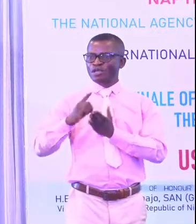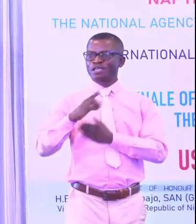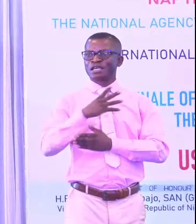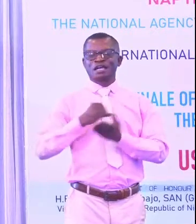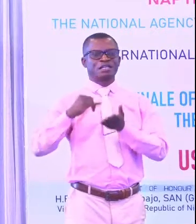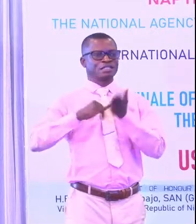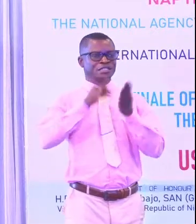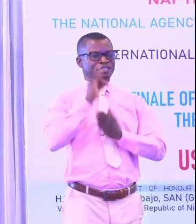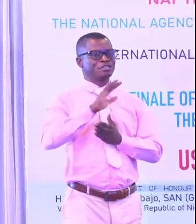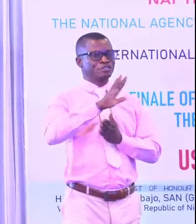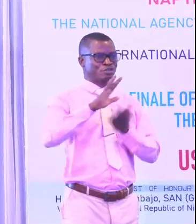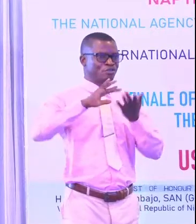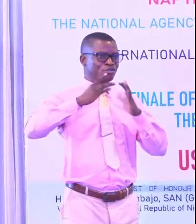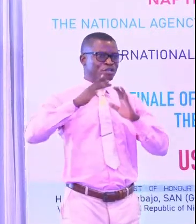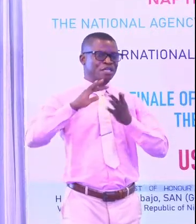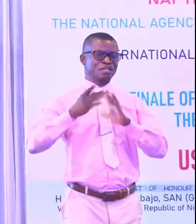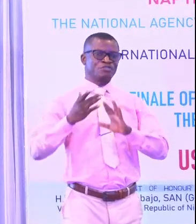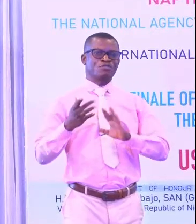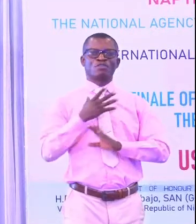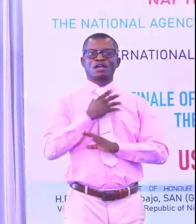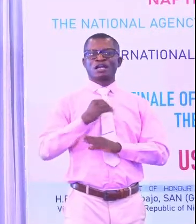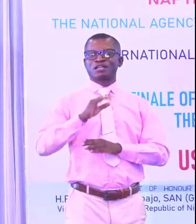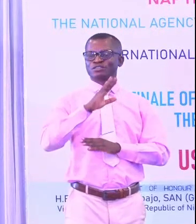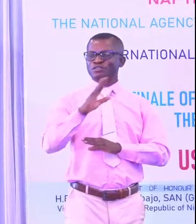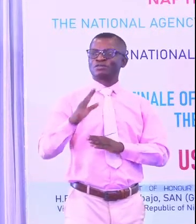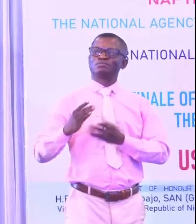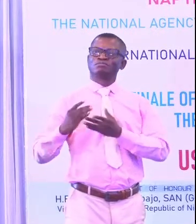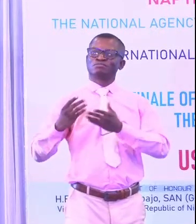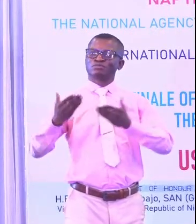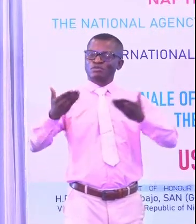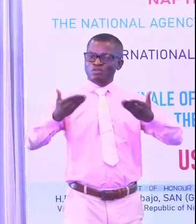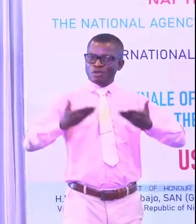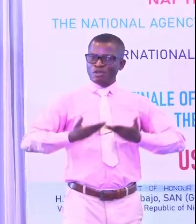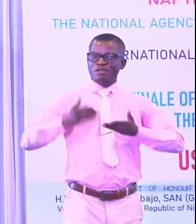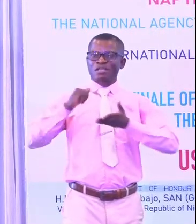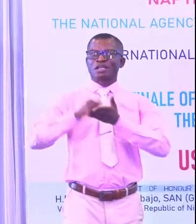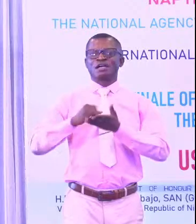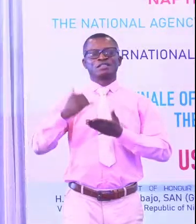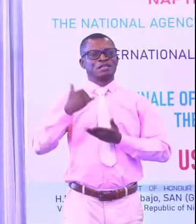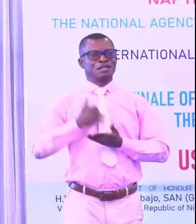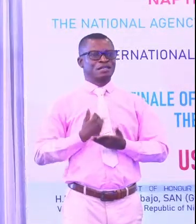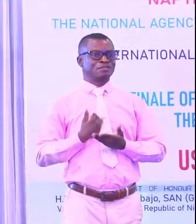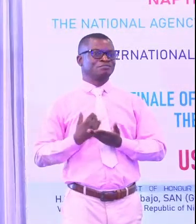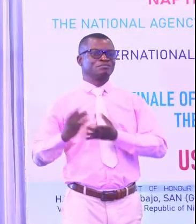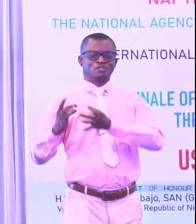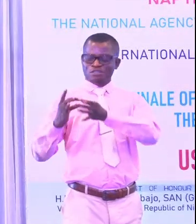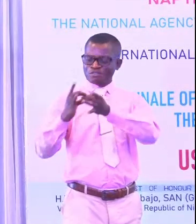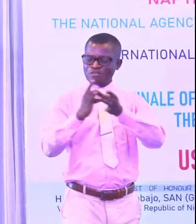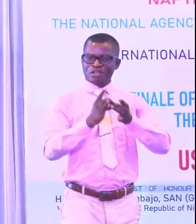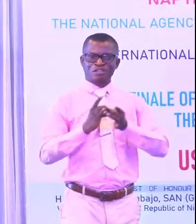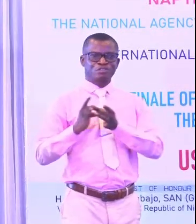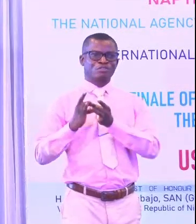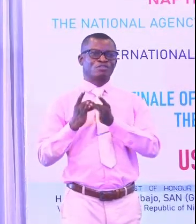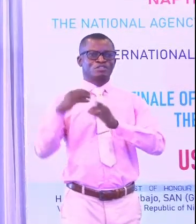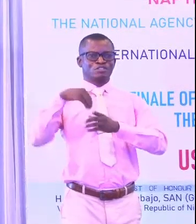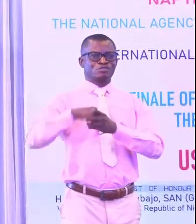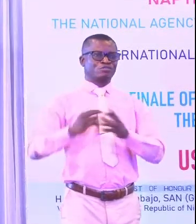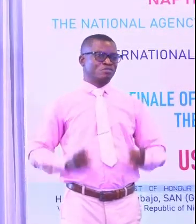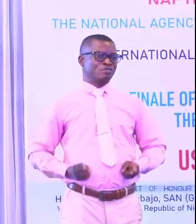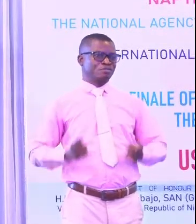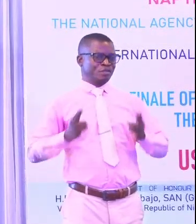your network and your fellowship that has brought us into your humanitarian